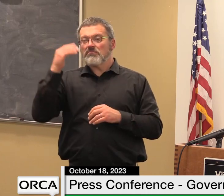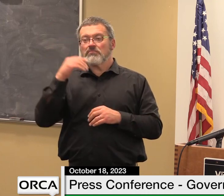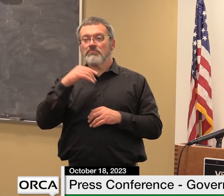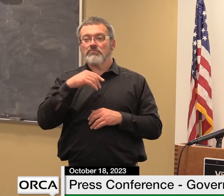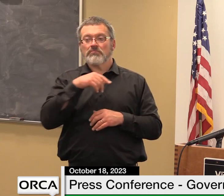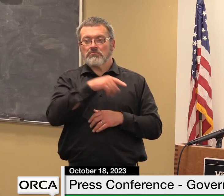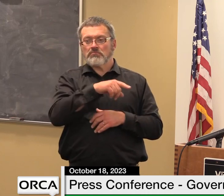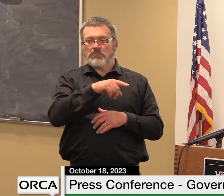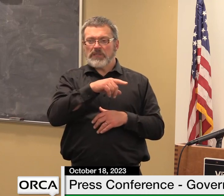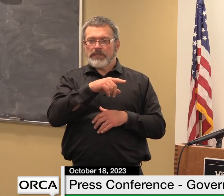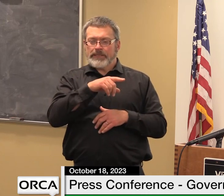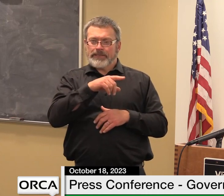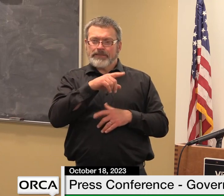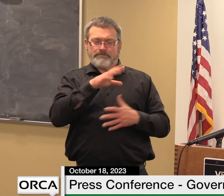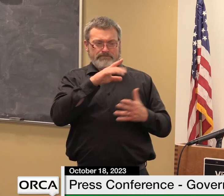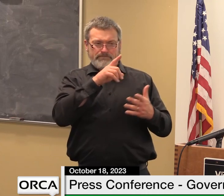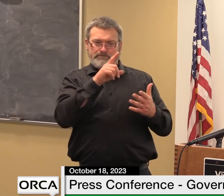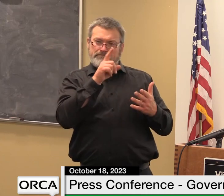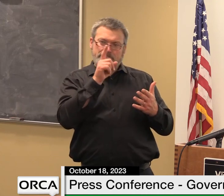friends.